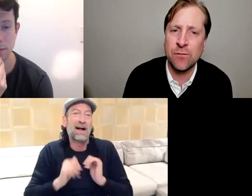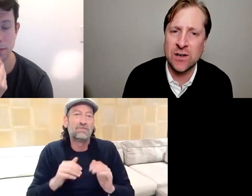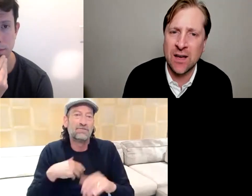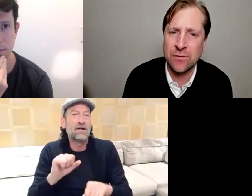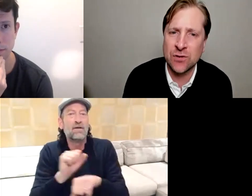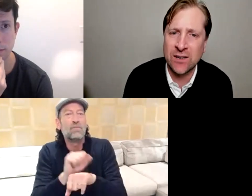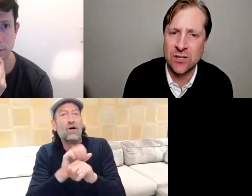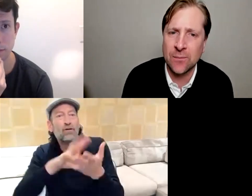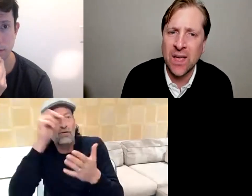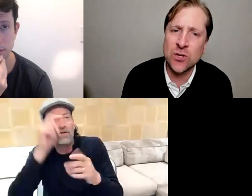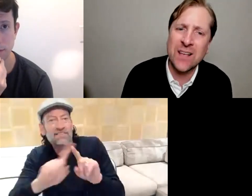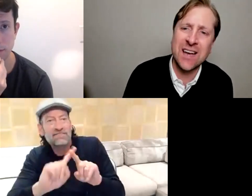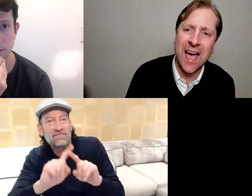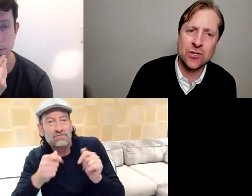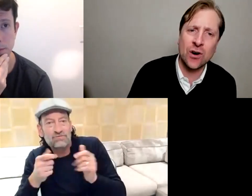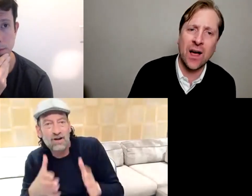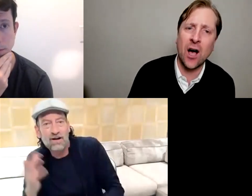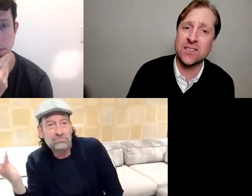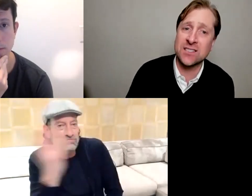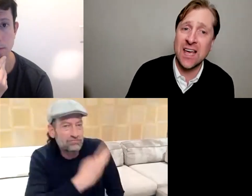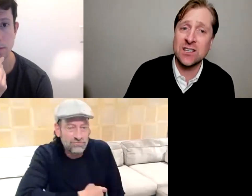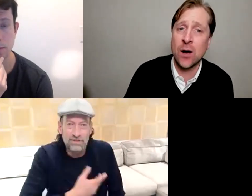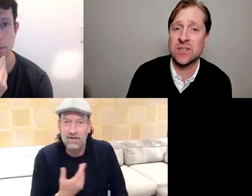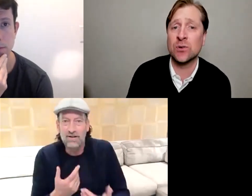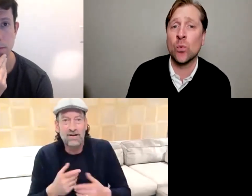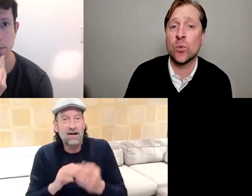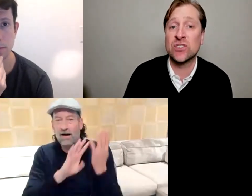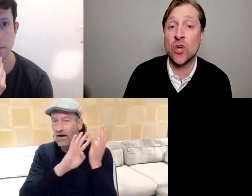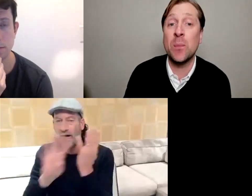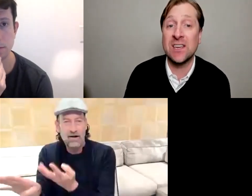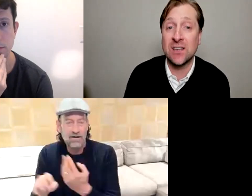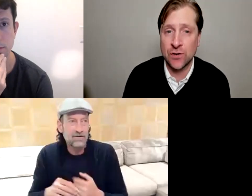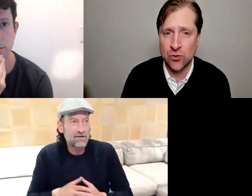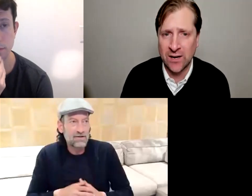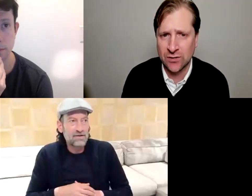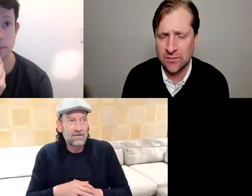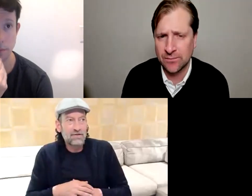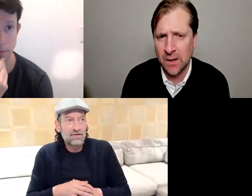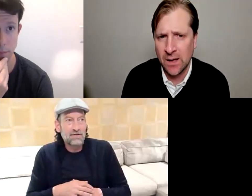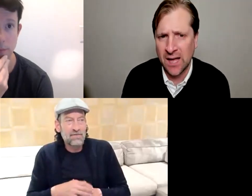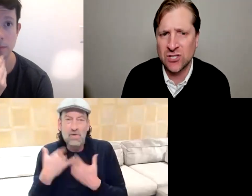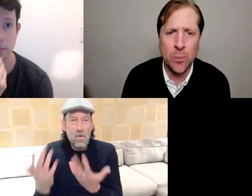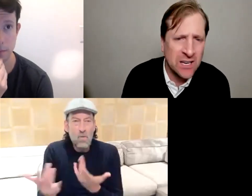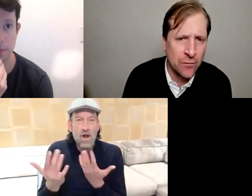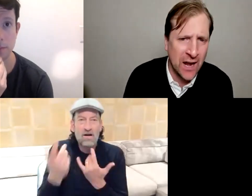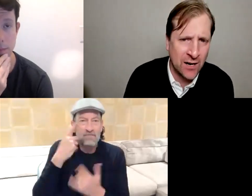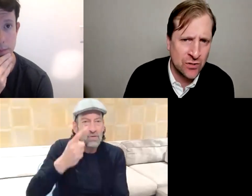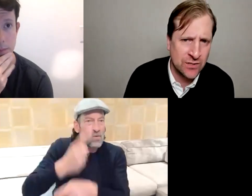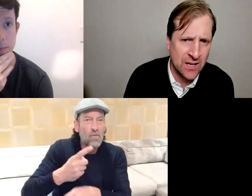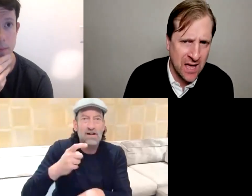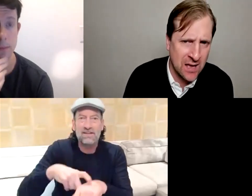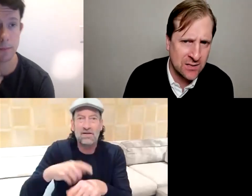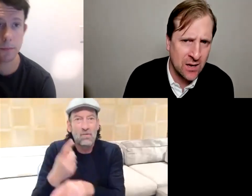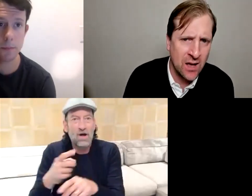ready for a deaf director. So as an actor on stage, I was able to work with so many different directors and so many different